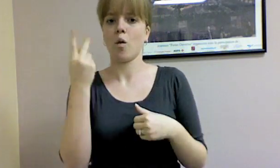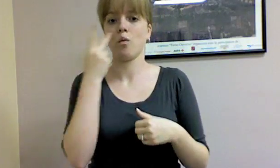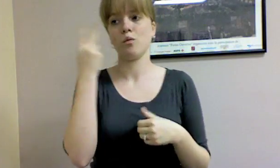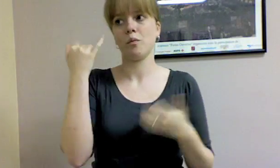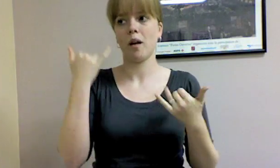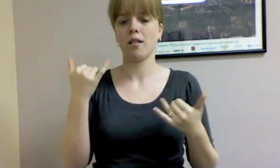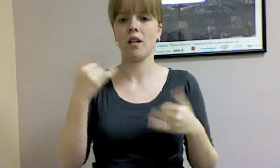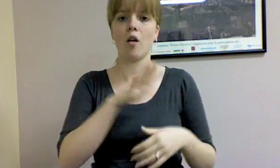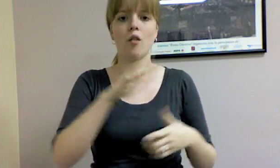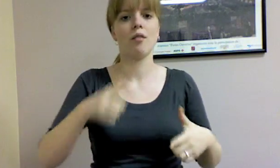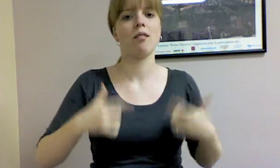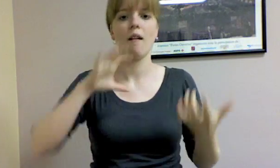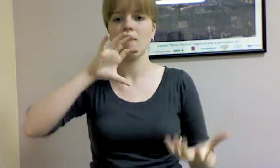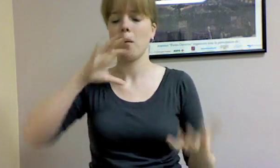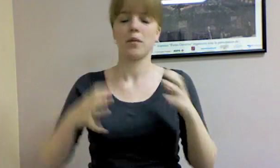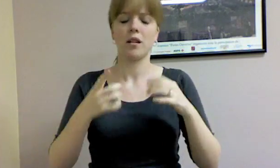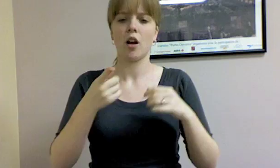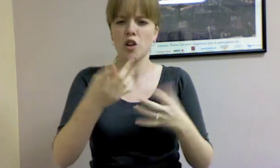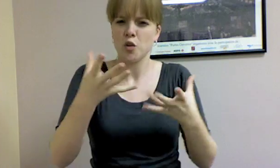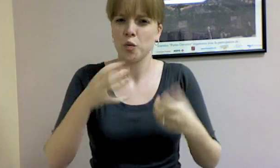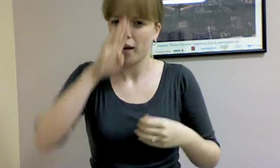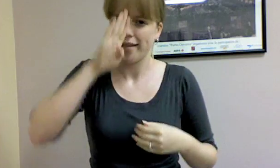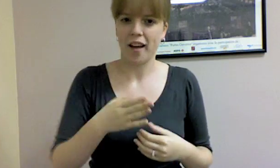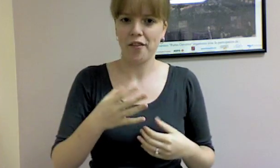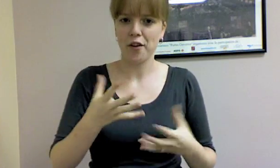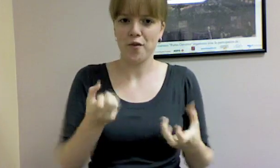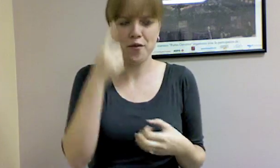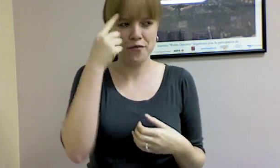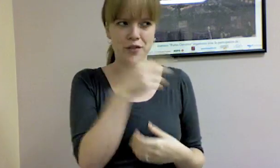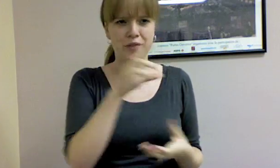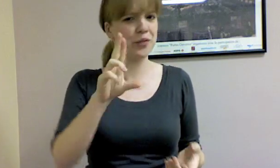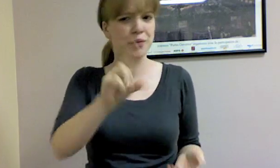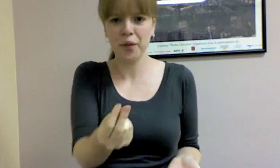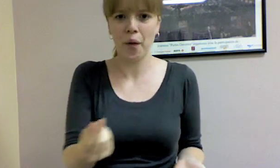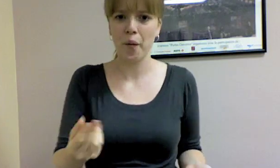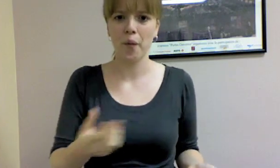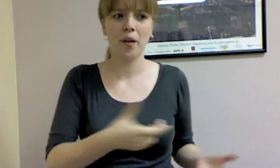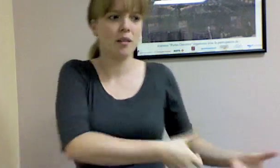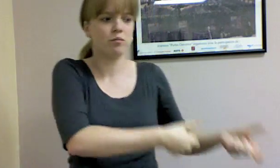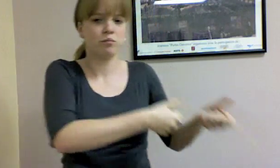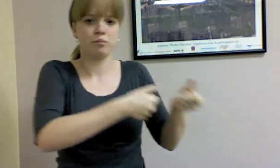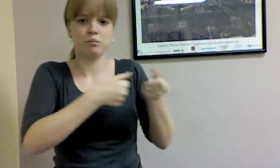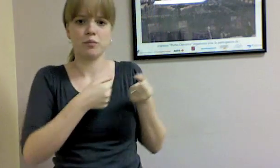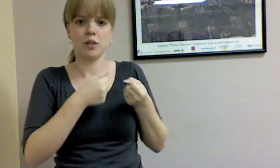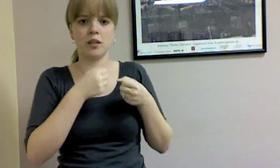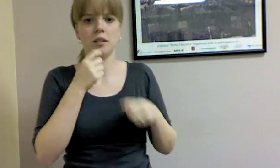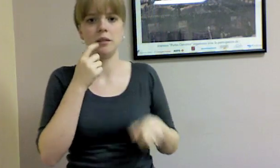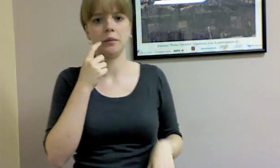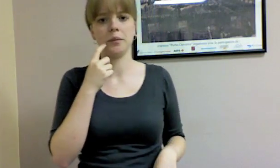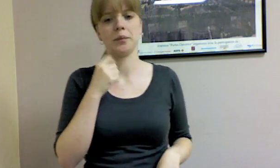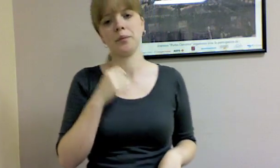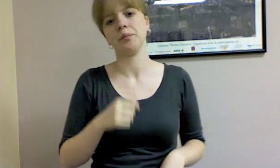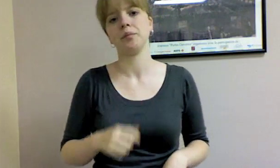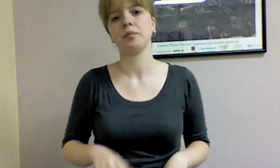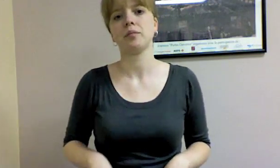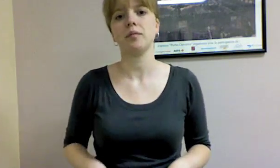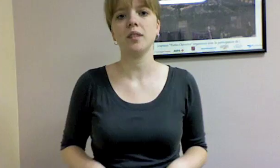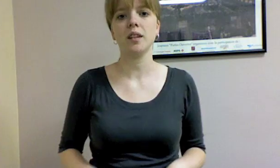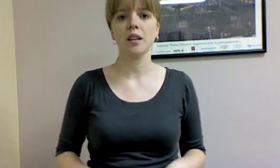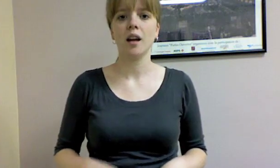from a broken home, a place you never want to know, and I would never want her to go back. Months went by, wondered if she was